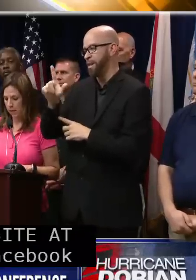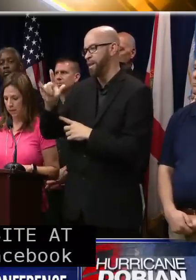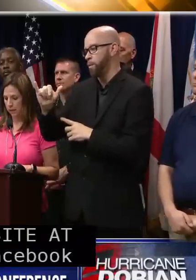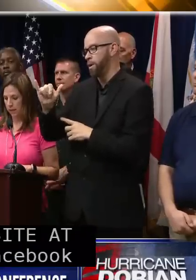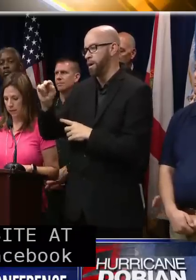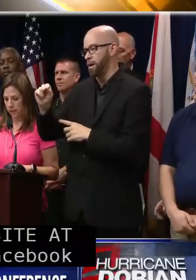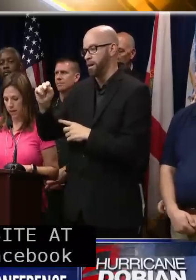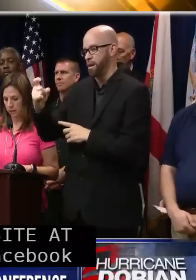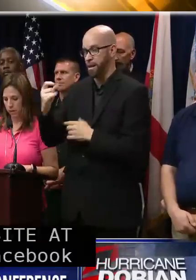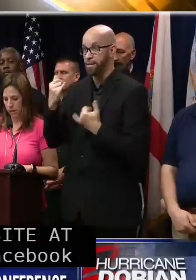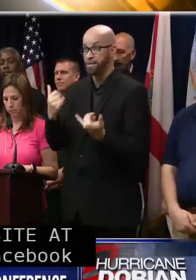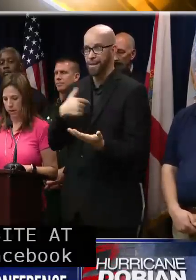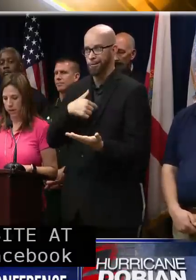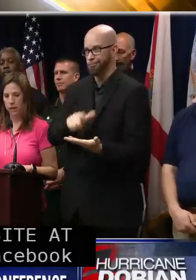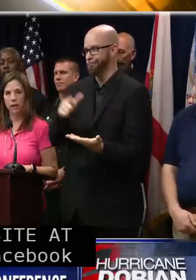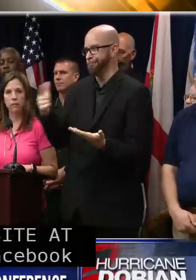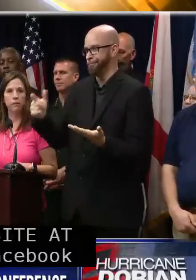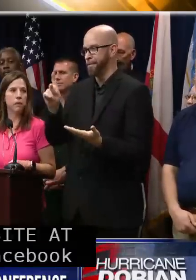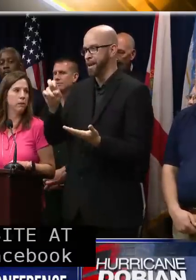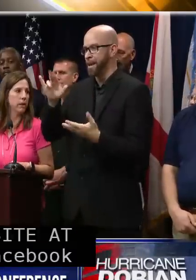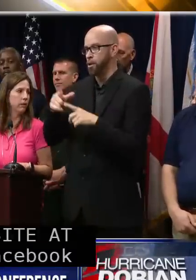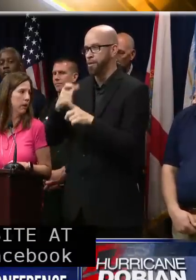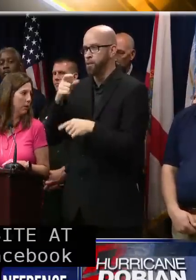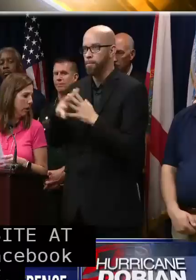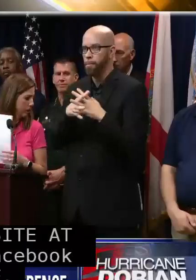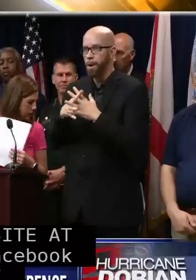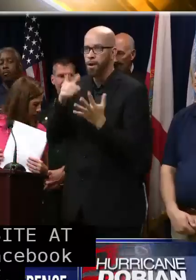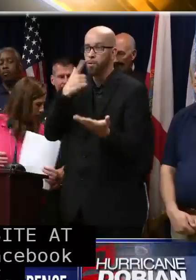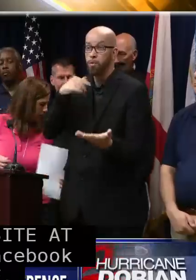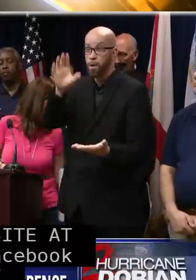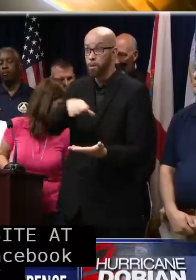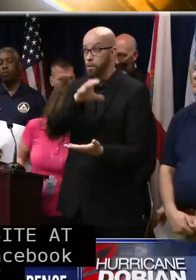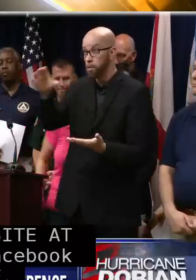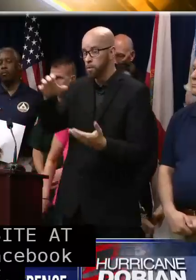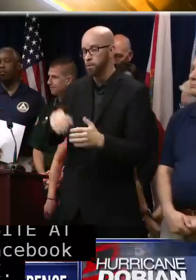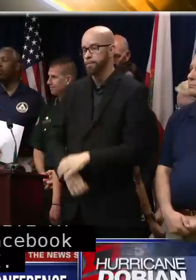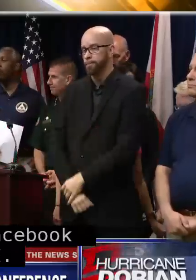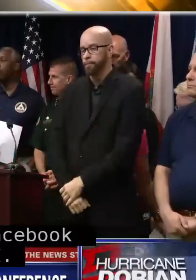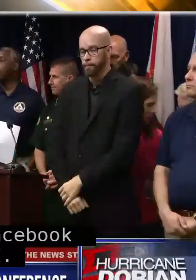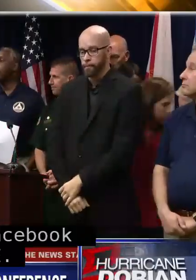407-841-LYNX. Now I'd like to bring up Carrie Hennigan from the American Red Cross.